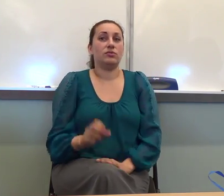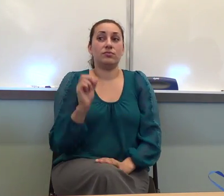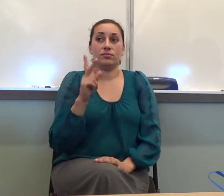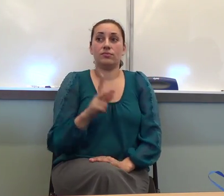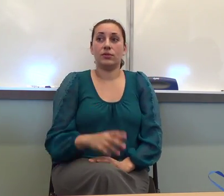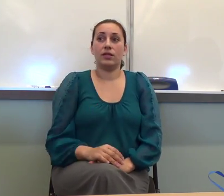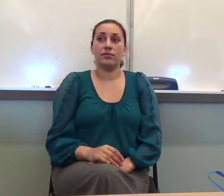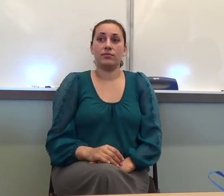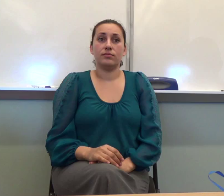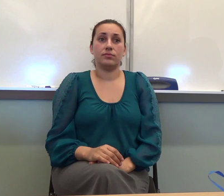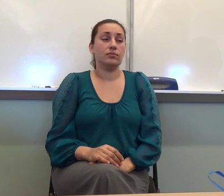numbers are called the means.